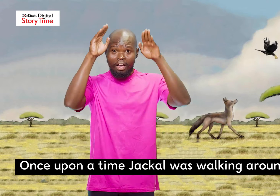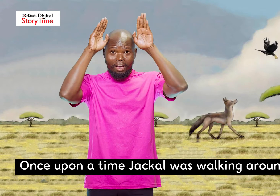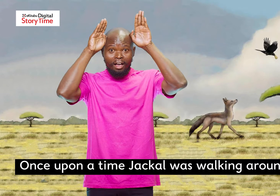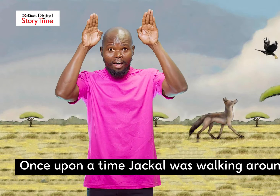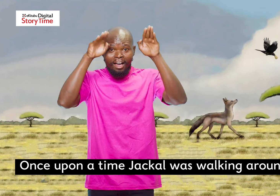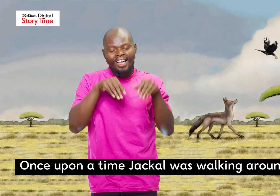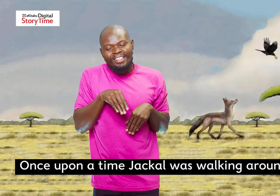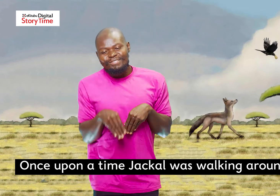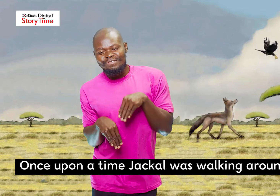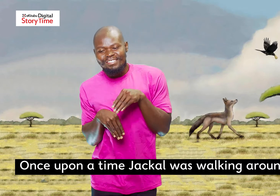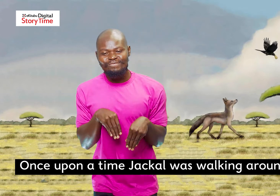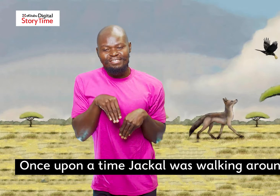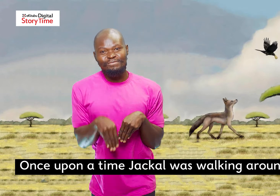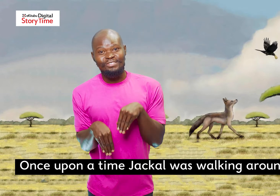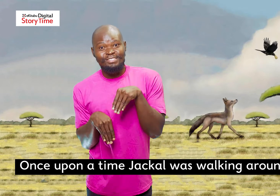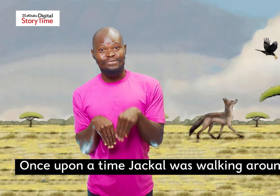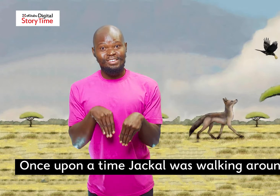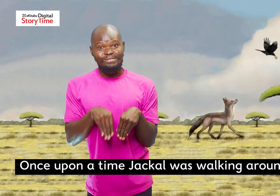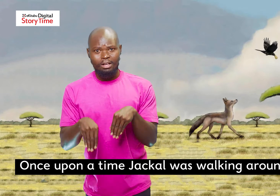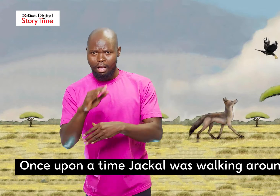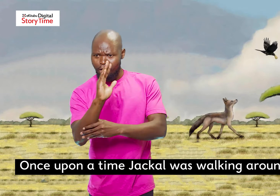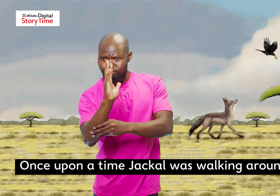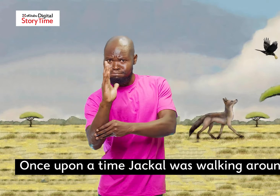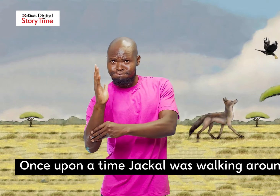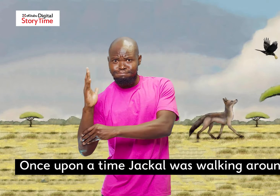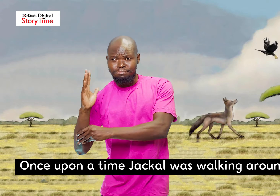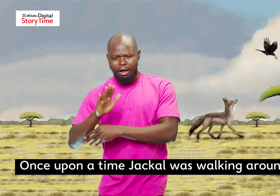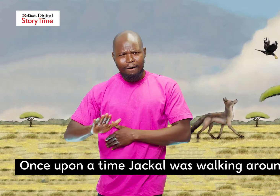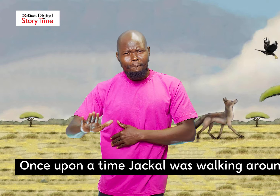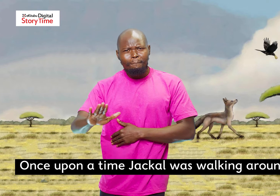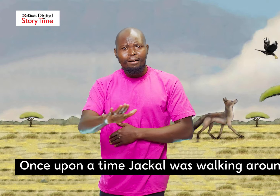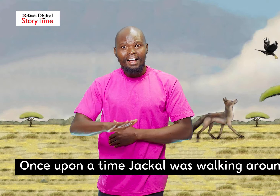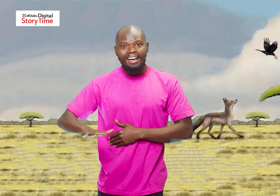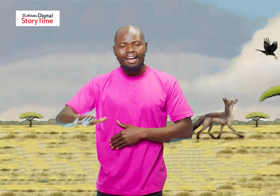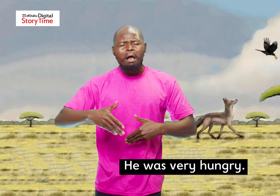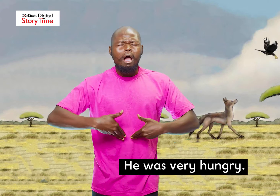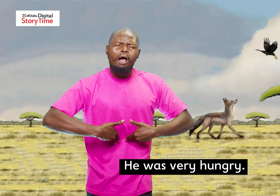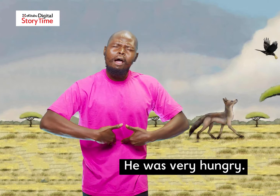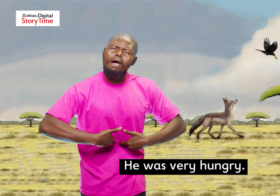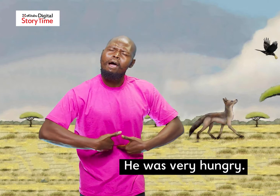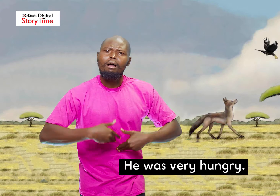Once upon a time, Jackal was walking around the bush. He was very